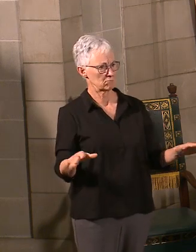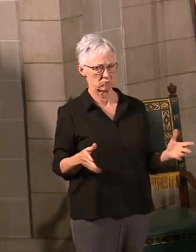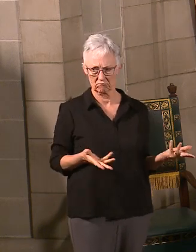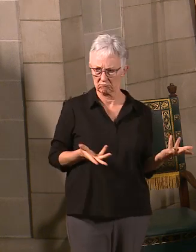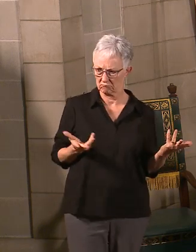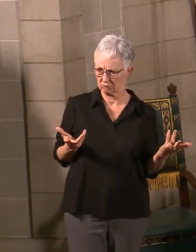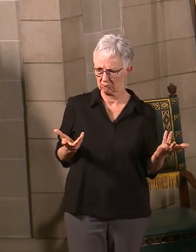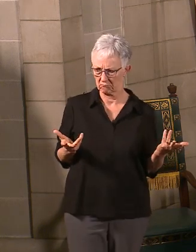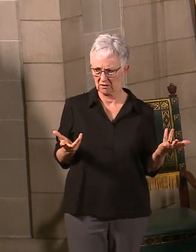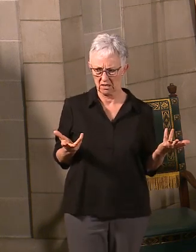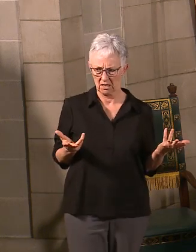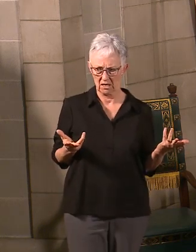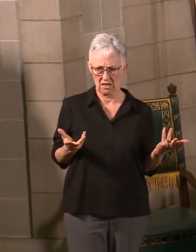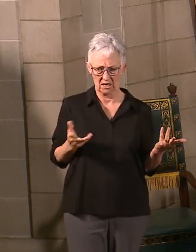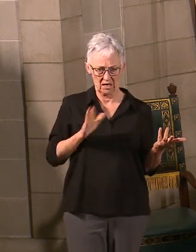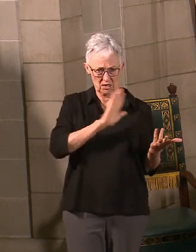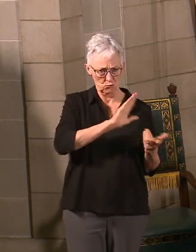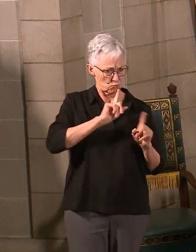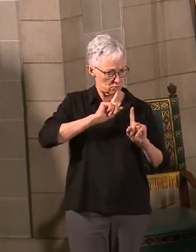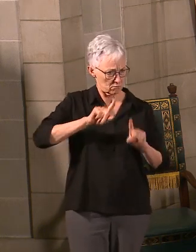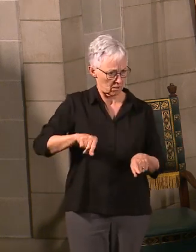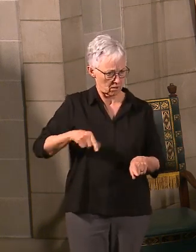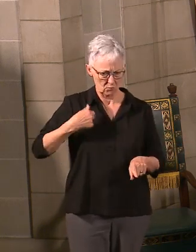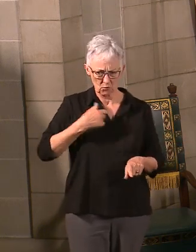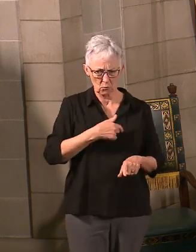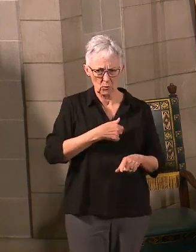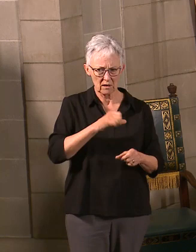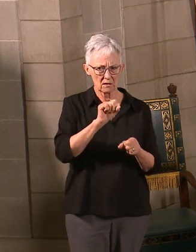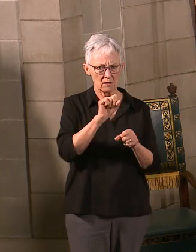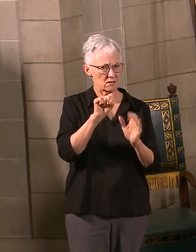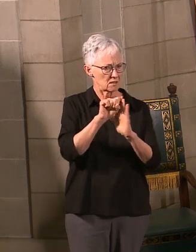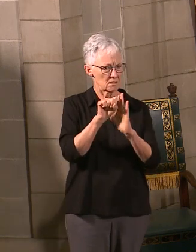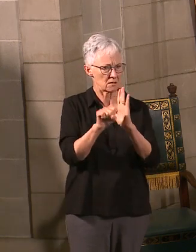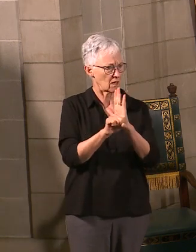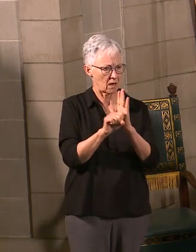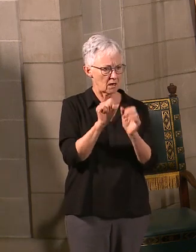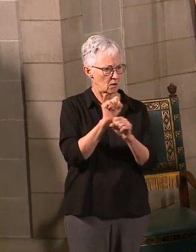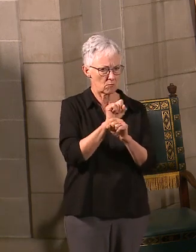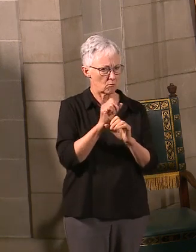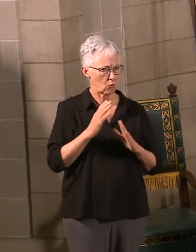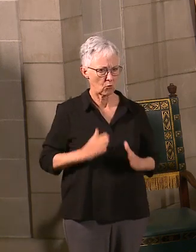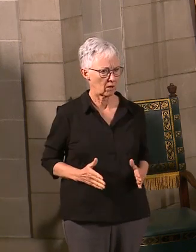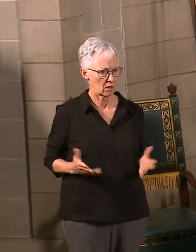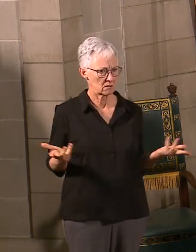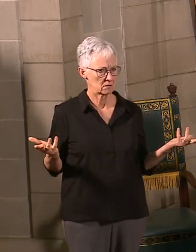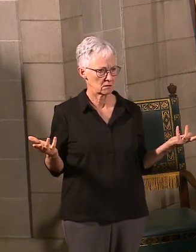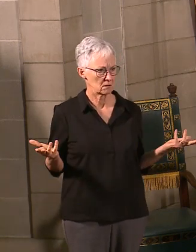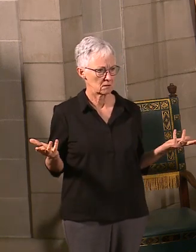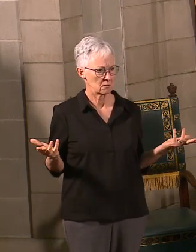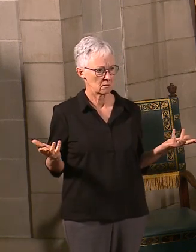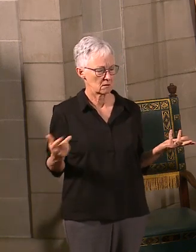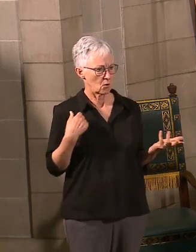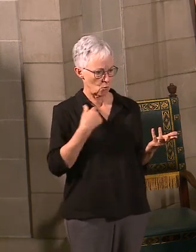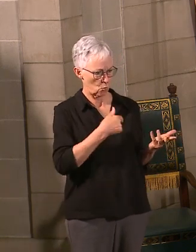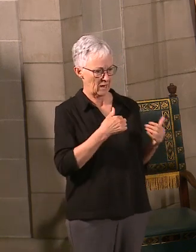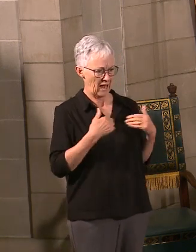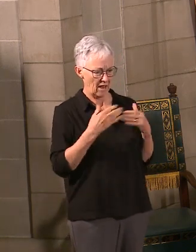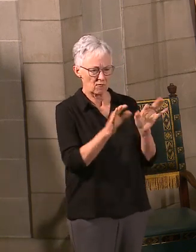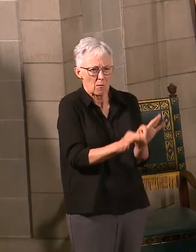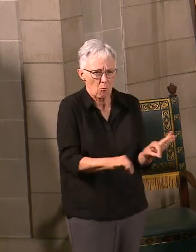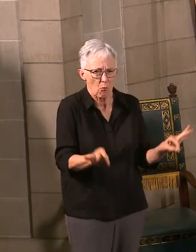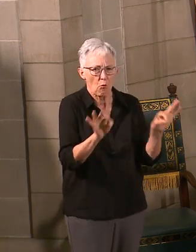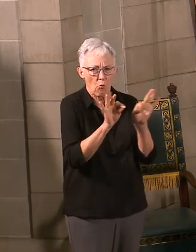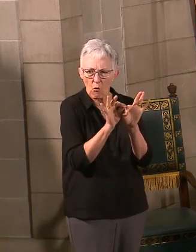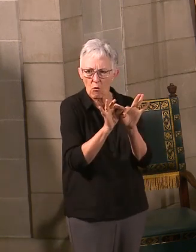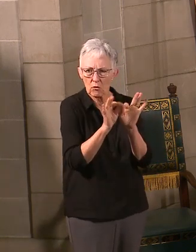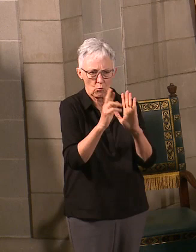we've worked really hard to try and get people to where they can work from home. Can't work, but work from home if you can. And we've got about 30%